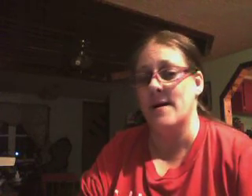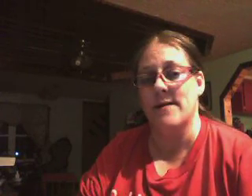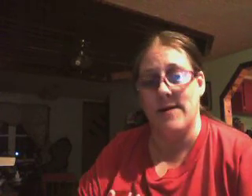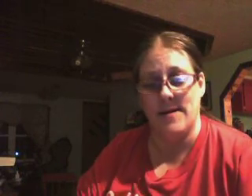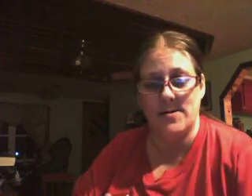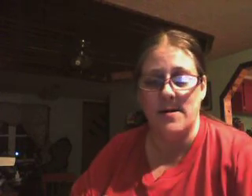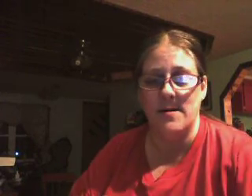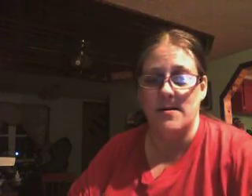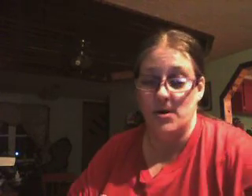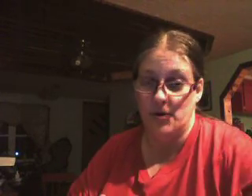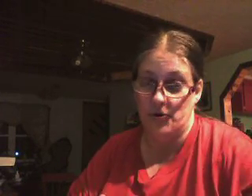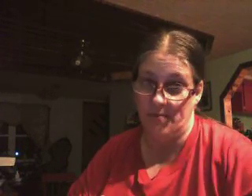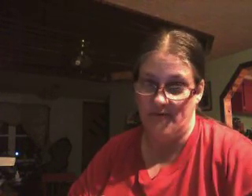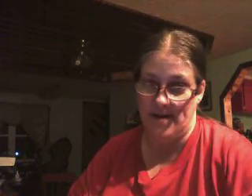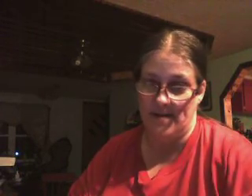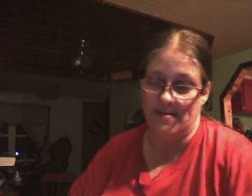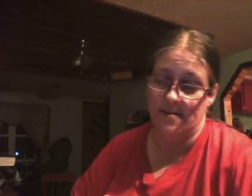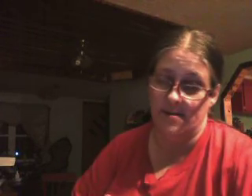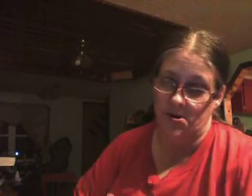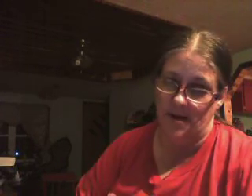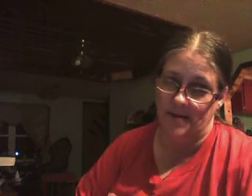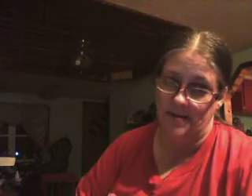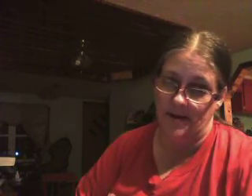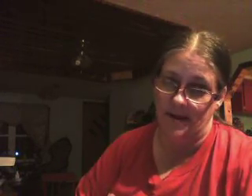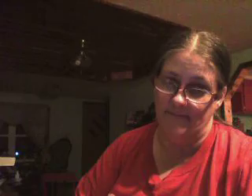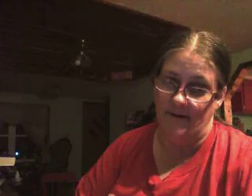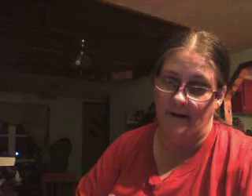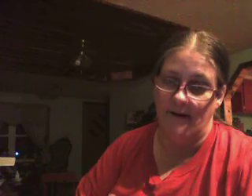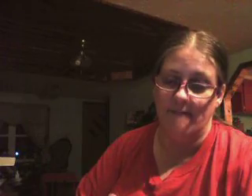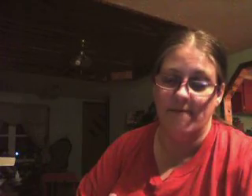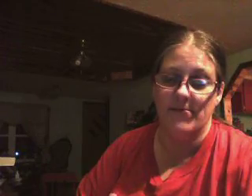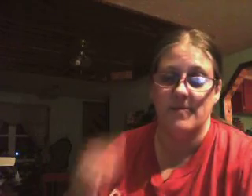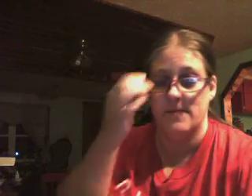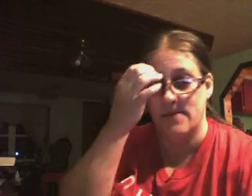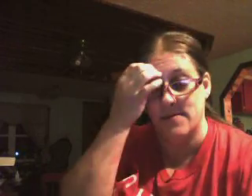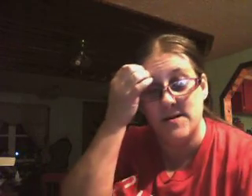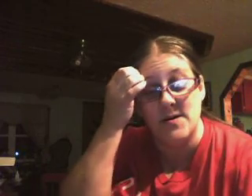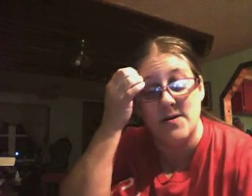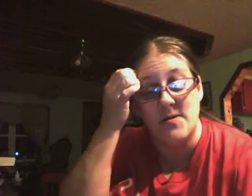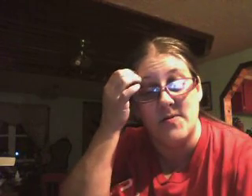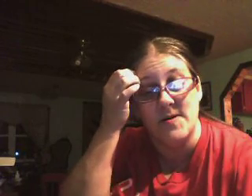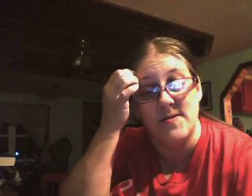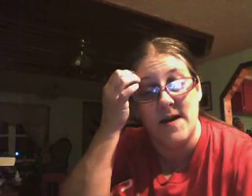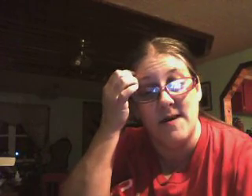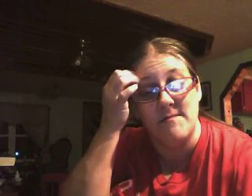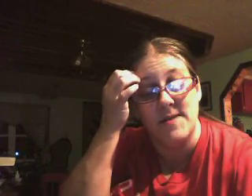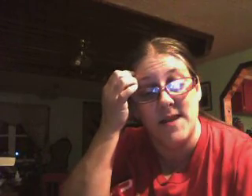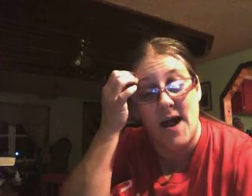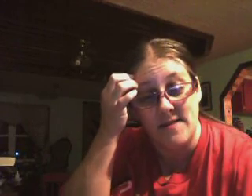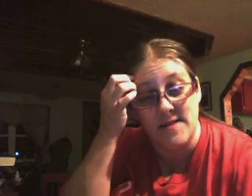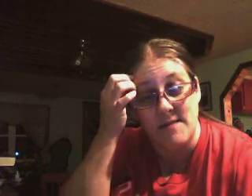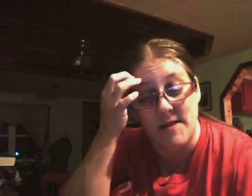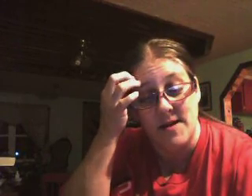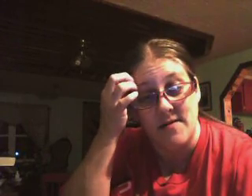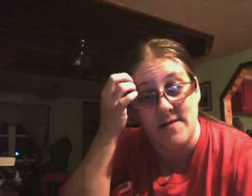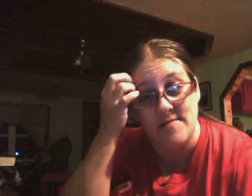Hello again, YouTube friends. This is ShayShayN5, and this is still the same night that I'm making all